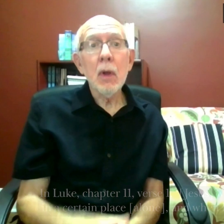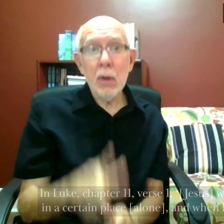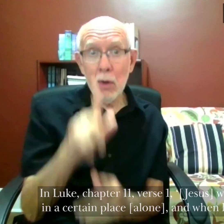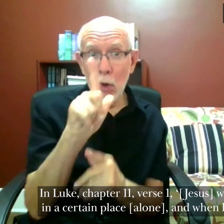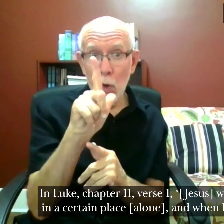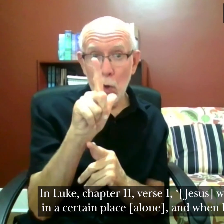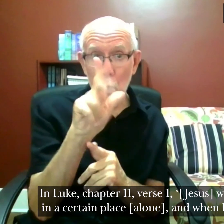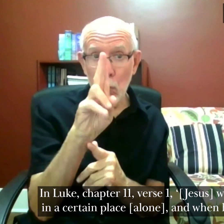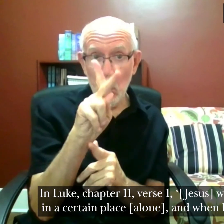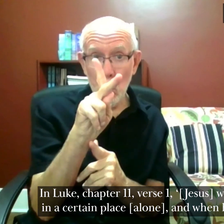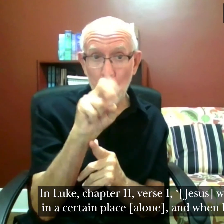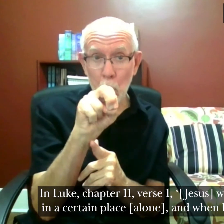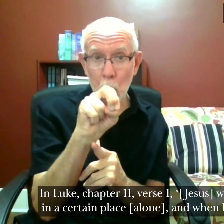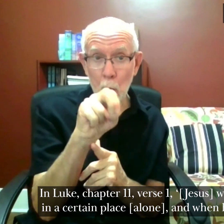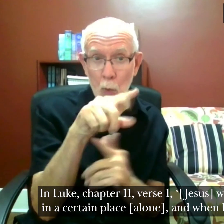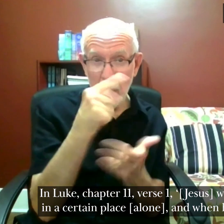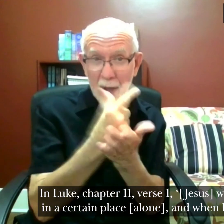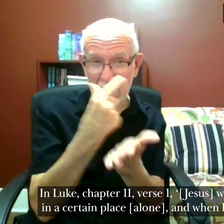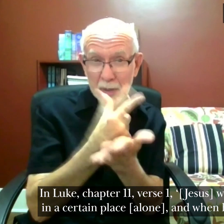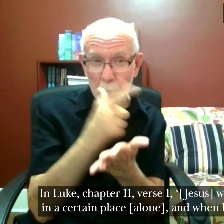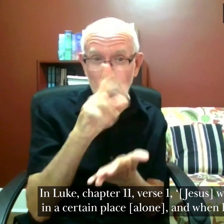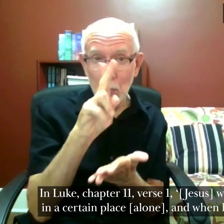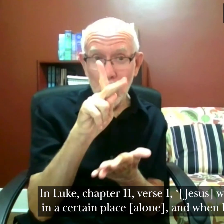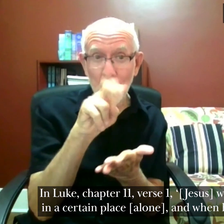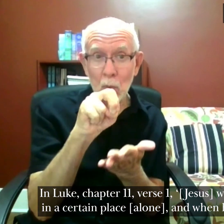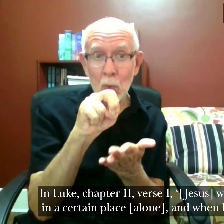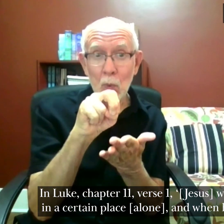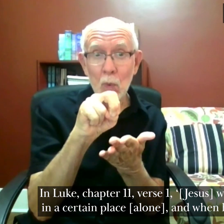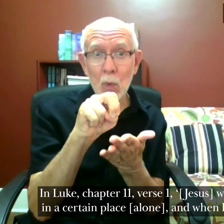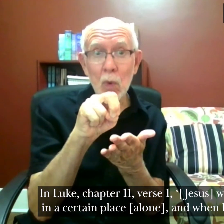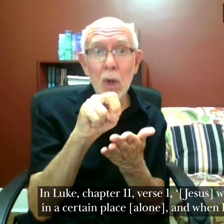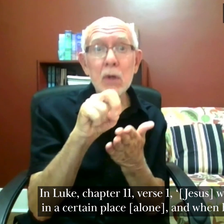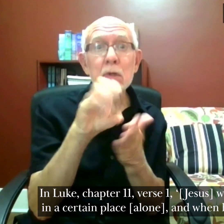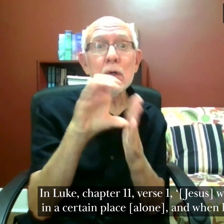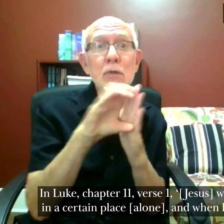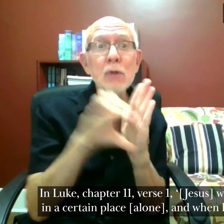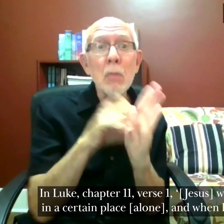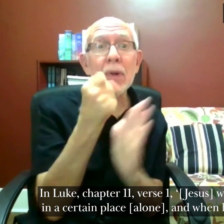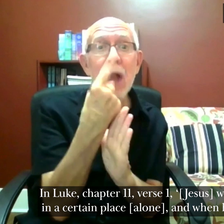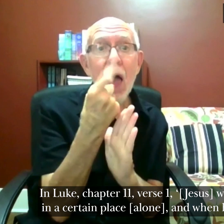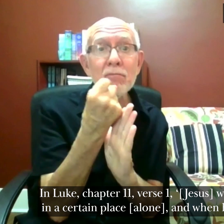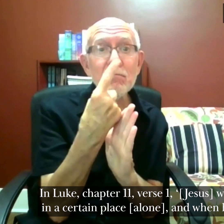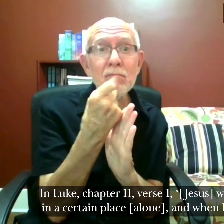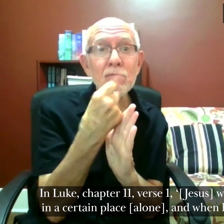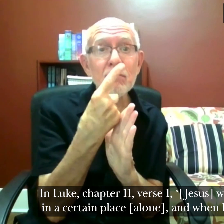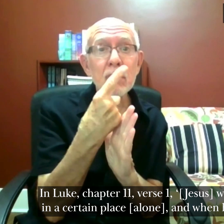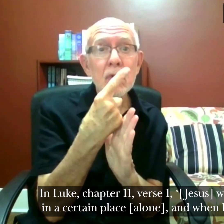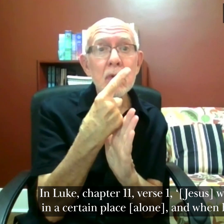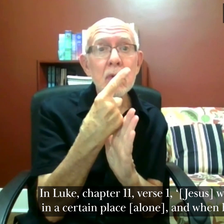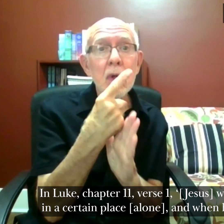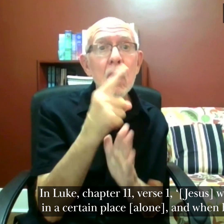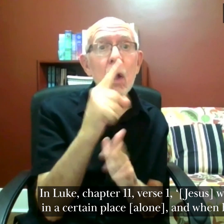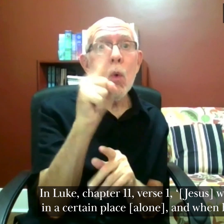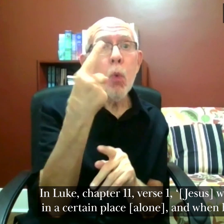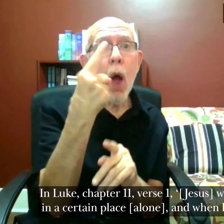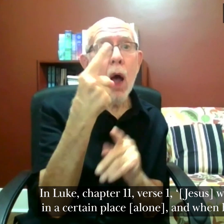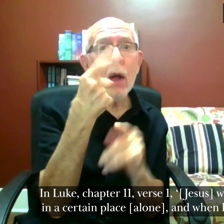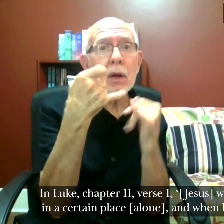In Luke chapter 11, verse 1, Jesus was praying in a certain place, alone, and when